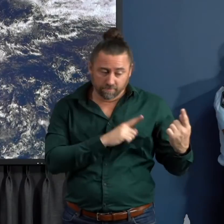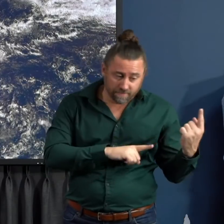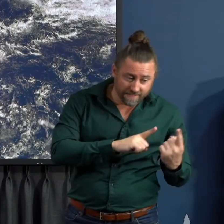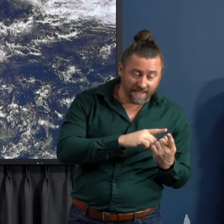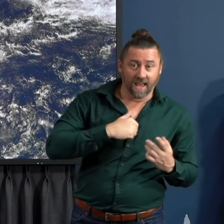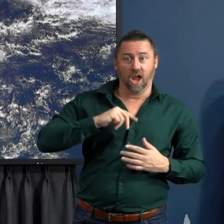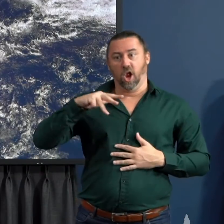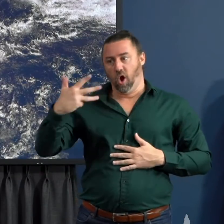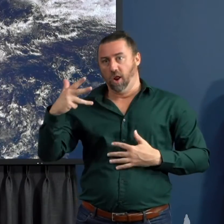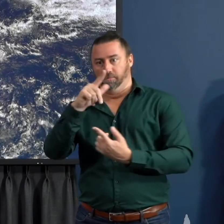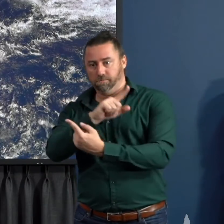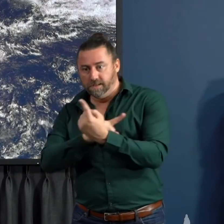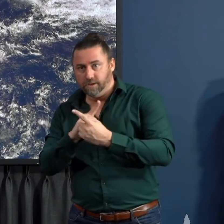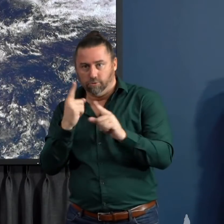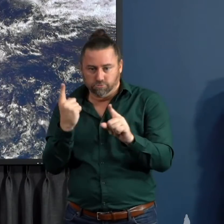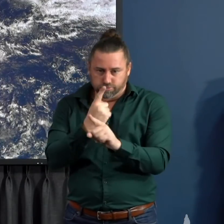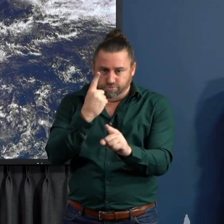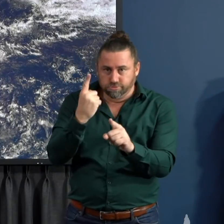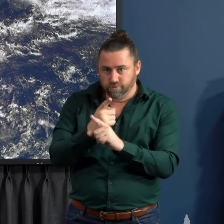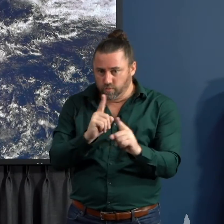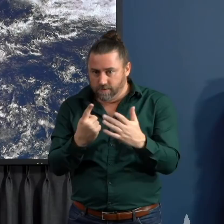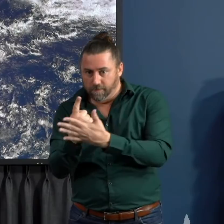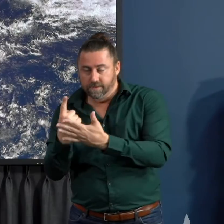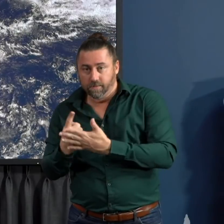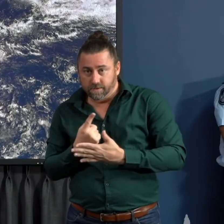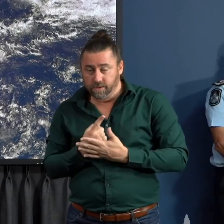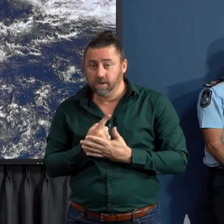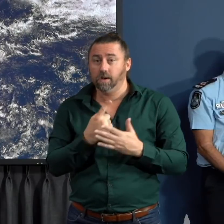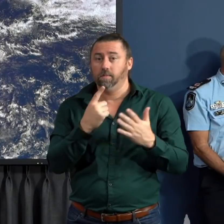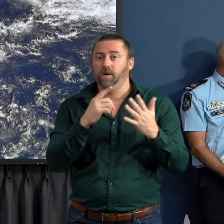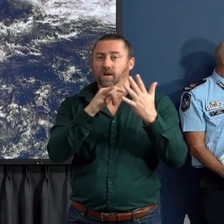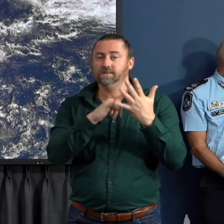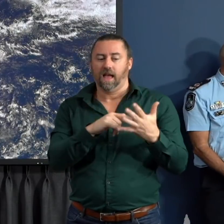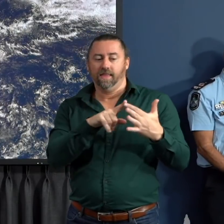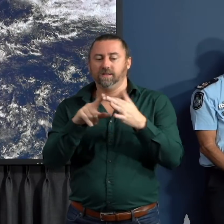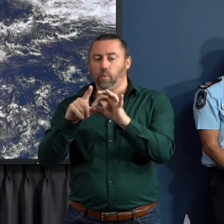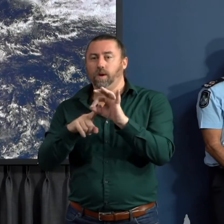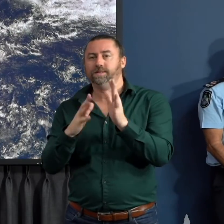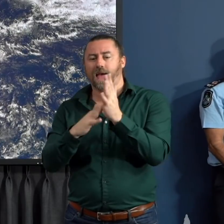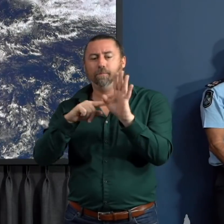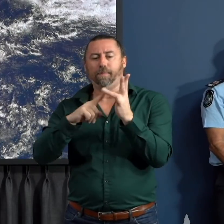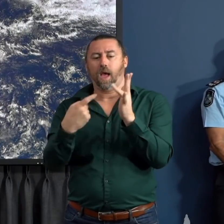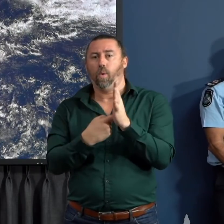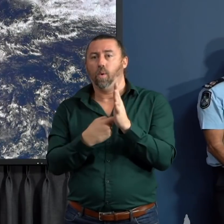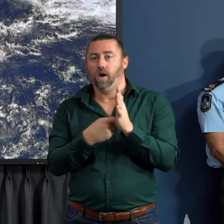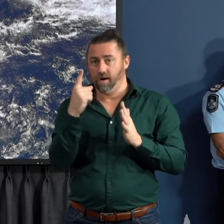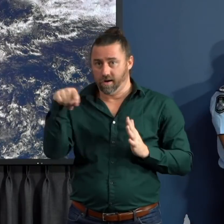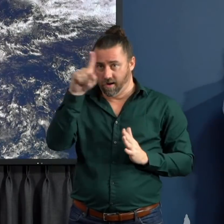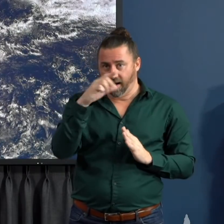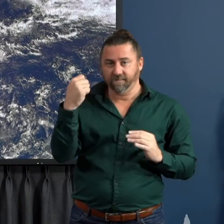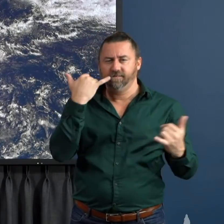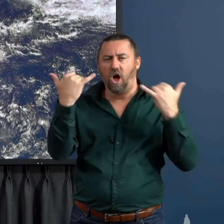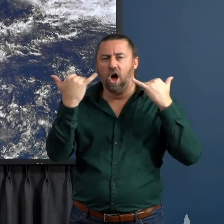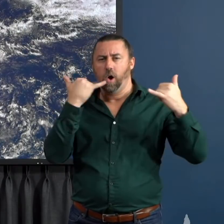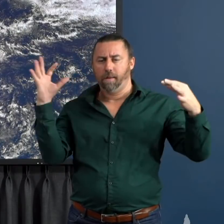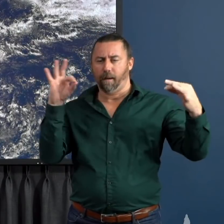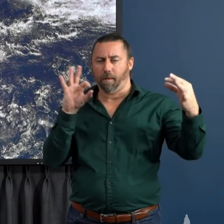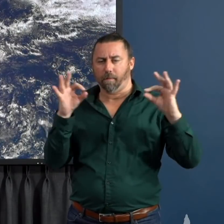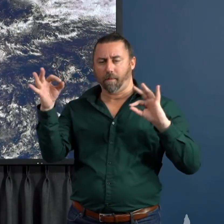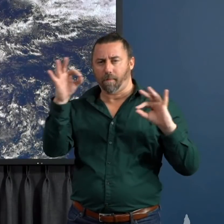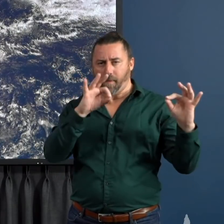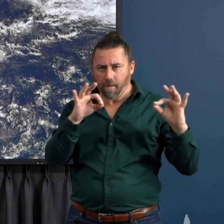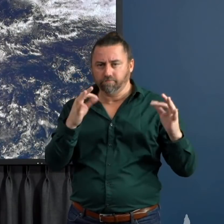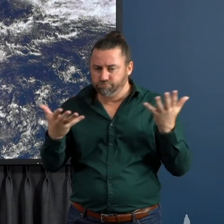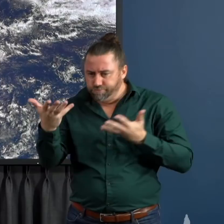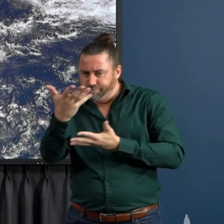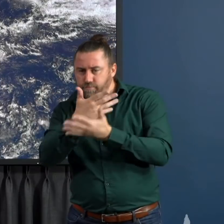o'clock meeting. We had the mayors from SEQ also join our 9 o'clock meeting, and they're able to give